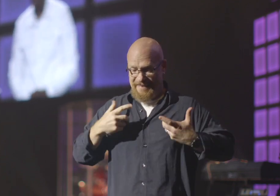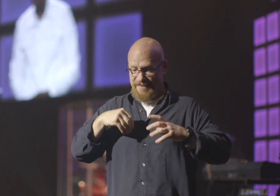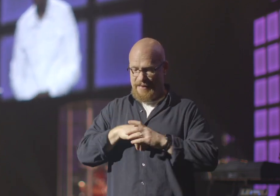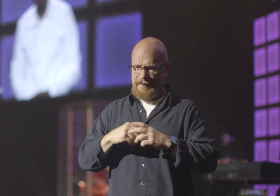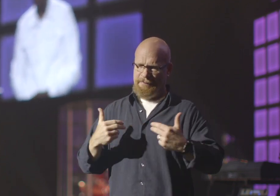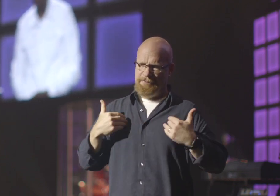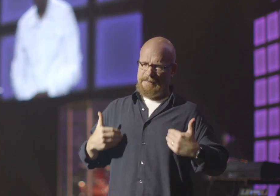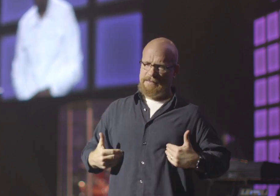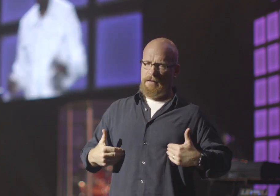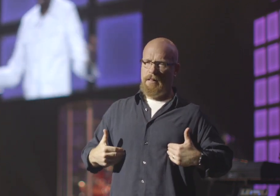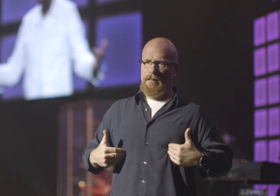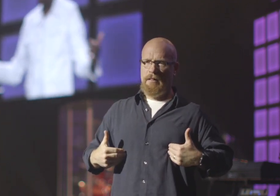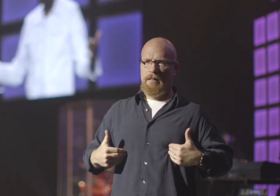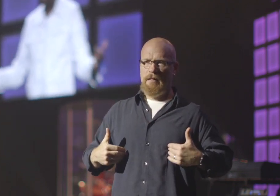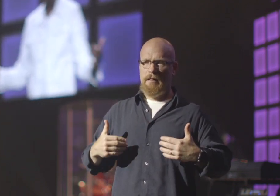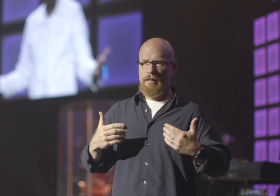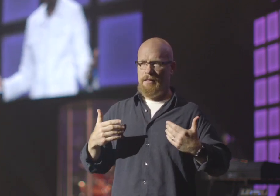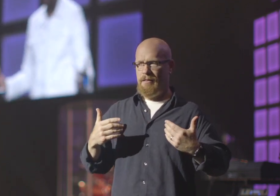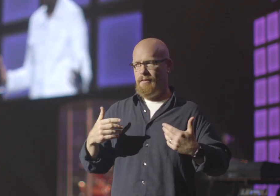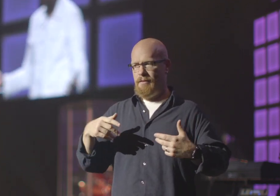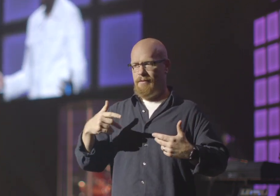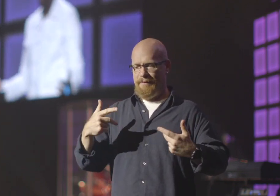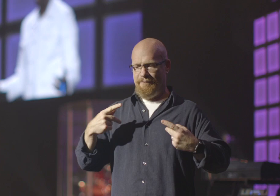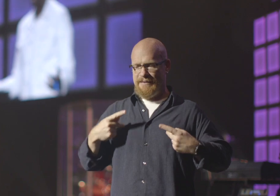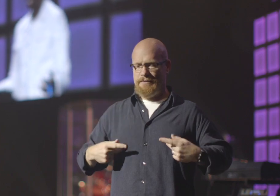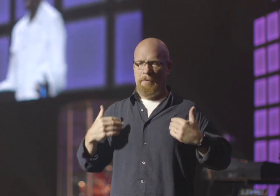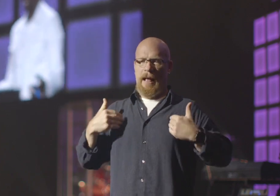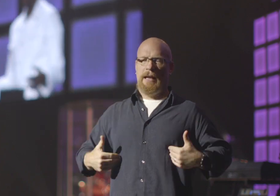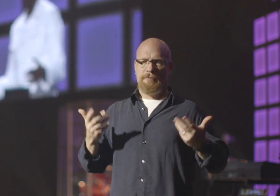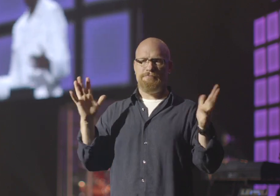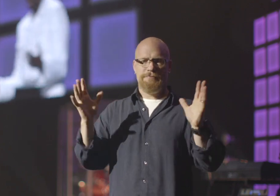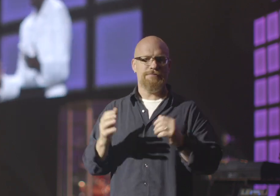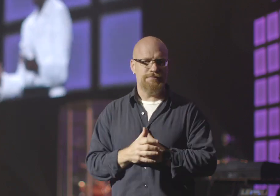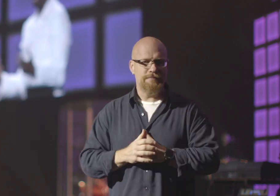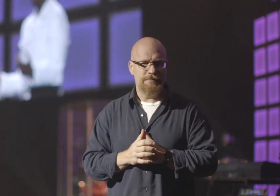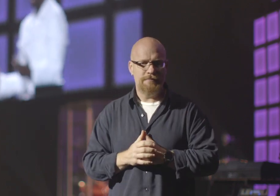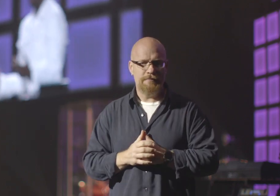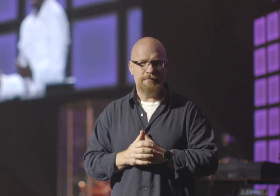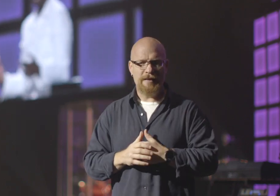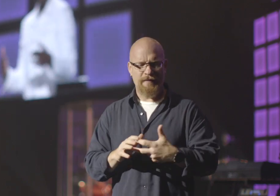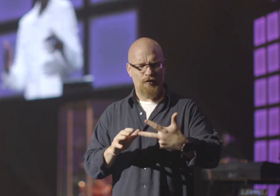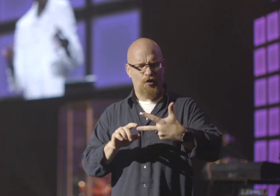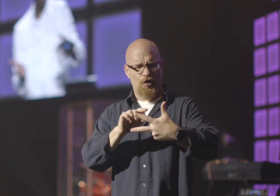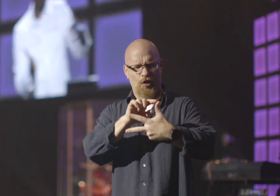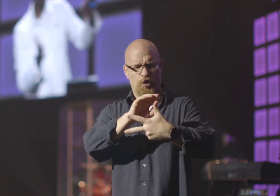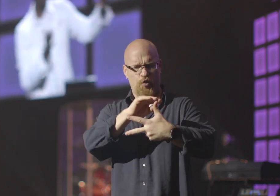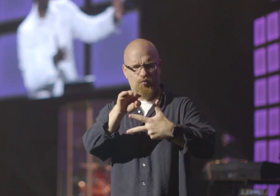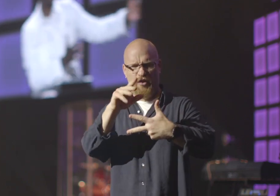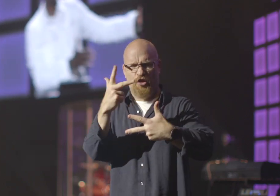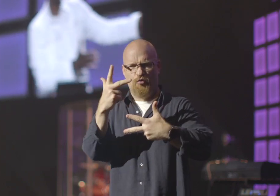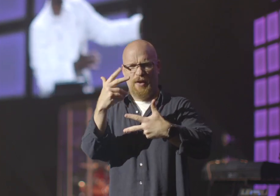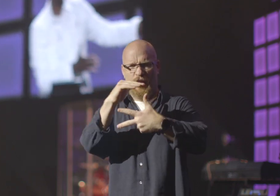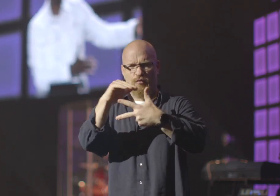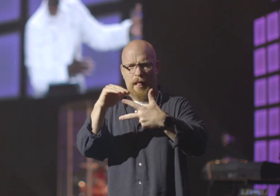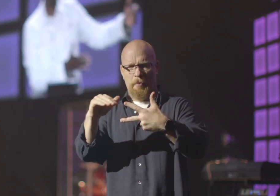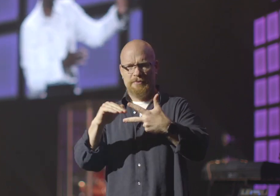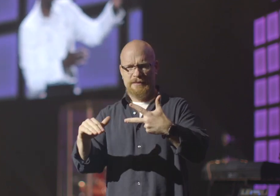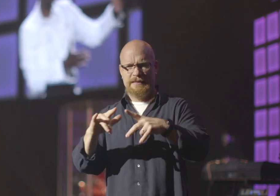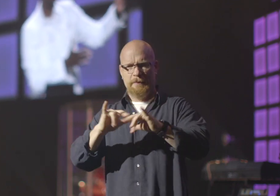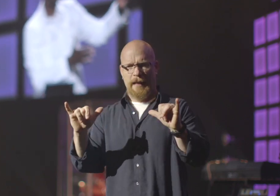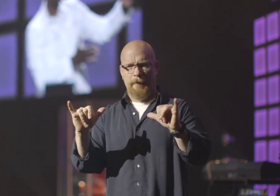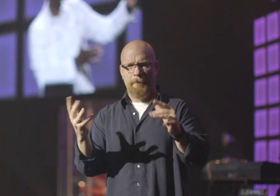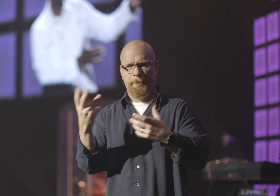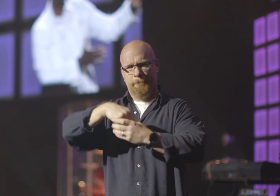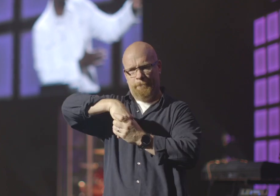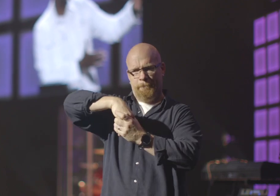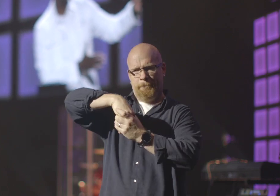body. So man is uniquely made, but he really can contact three realms at the same time. Man, and from a theological standpoint,